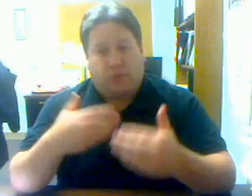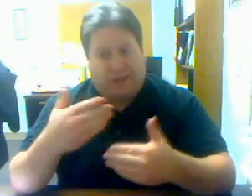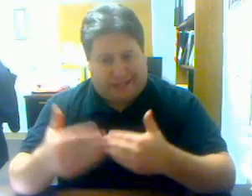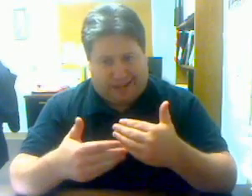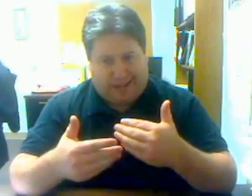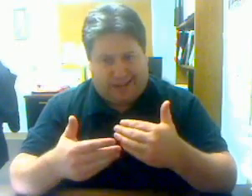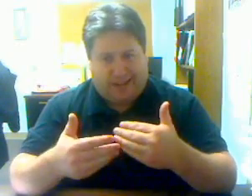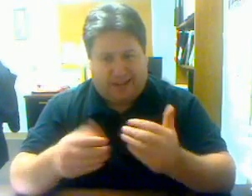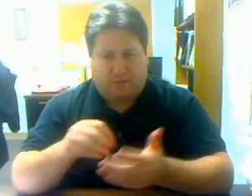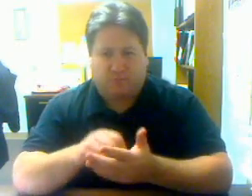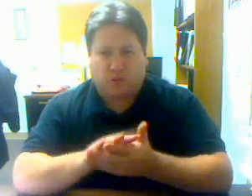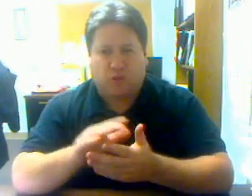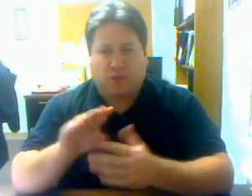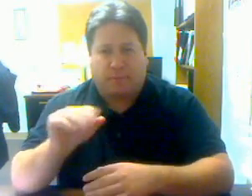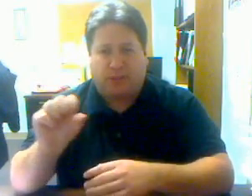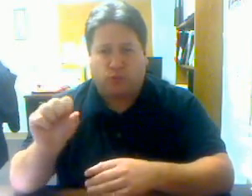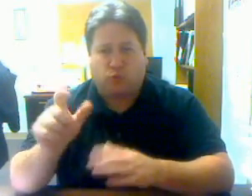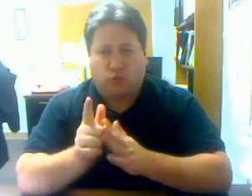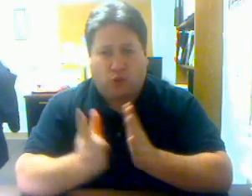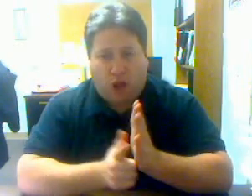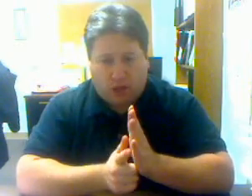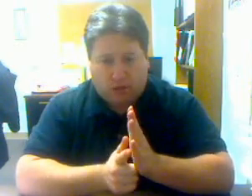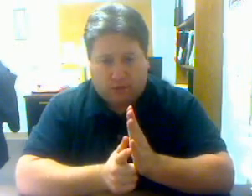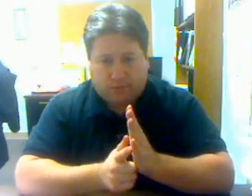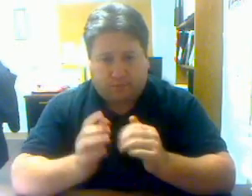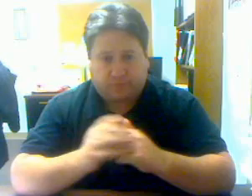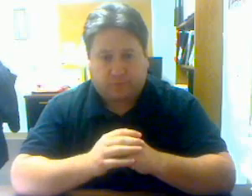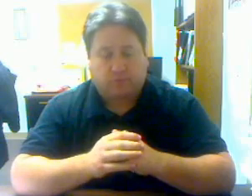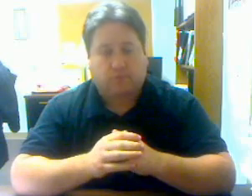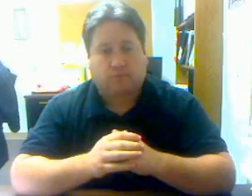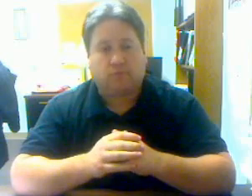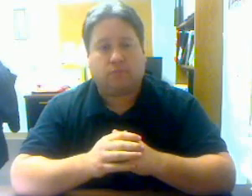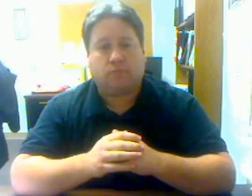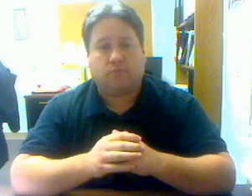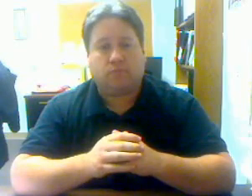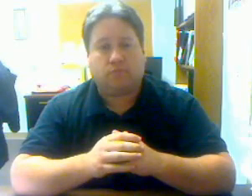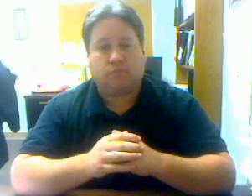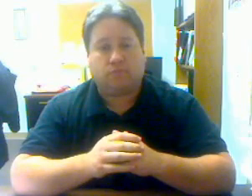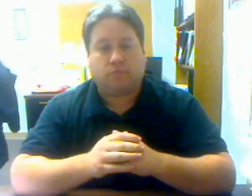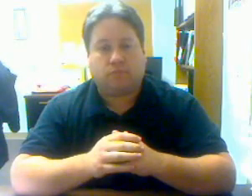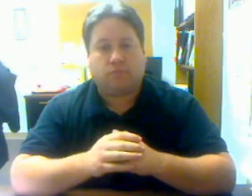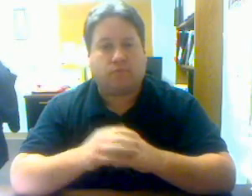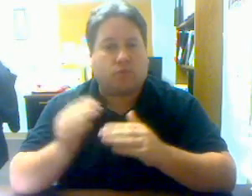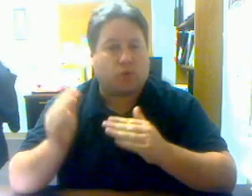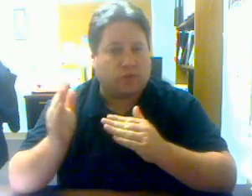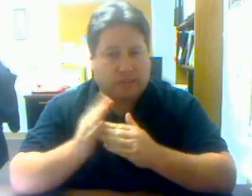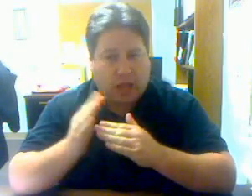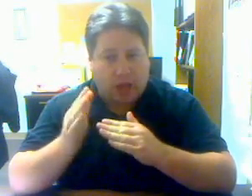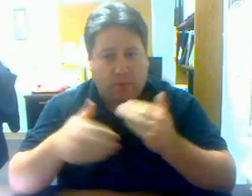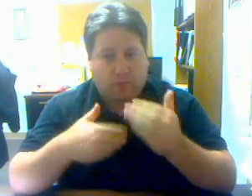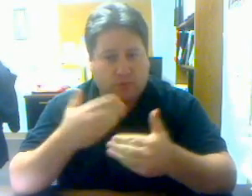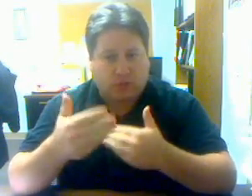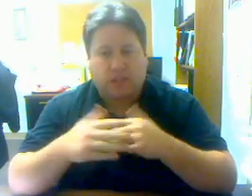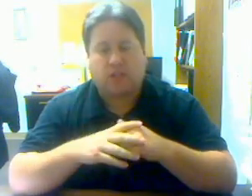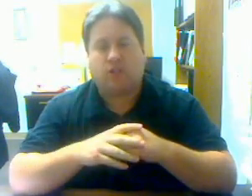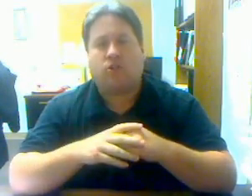following the regulations when we have a time-bound procedure, which is moving people's attention. Overcorrection. If you